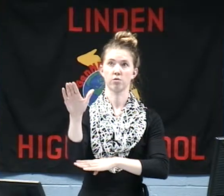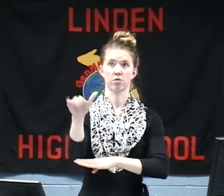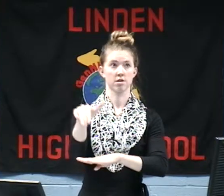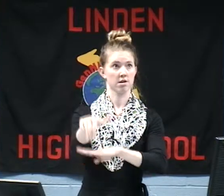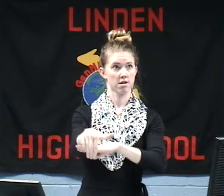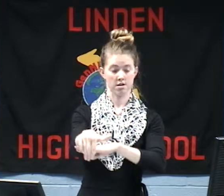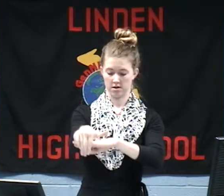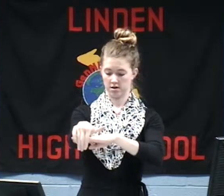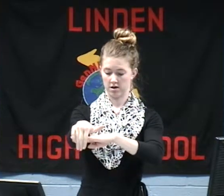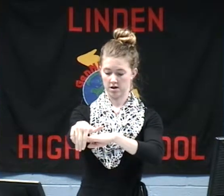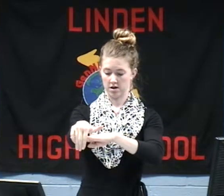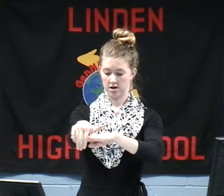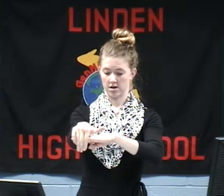afternoon, night,